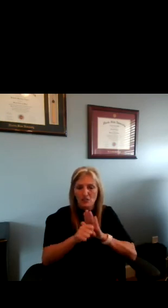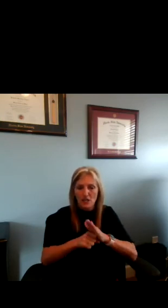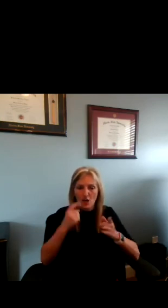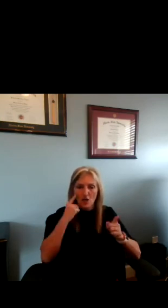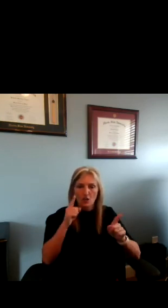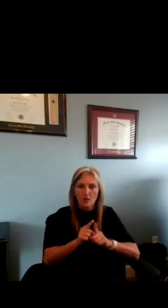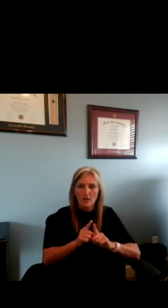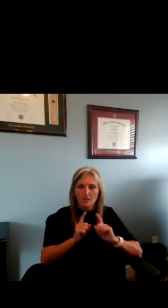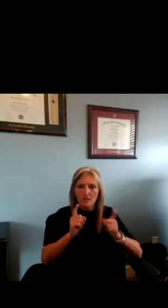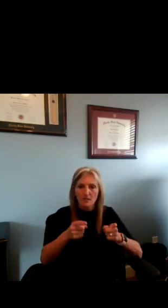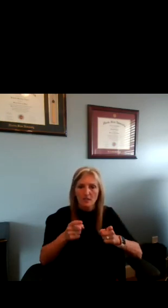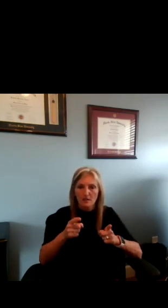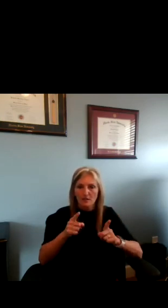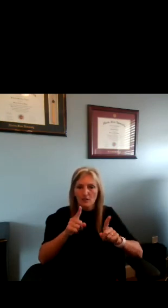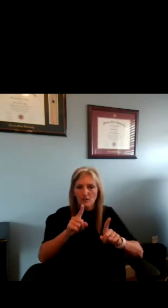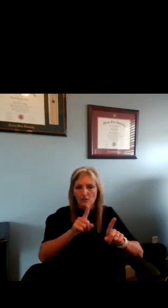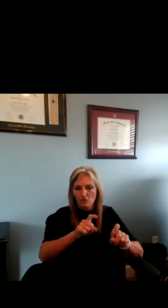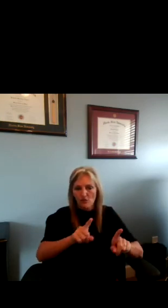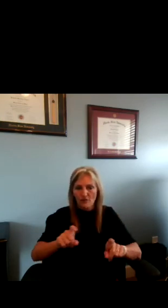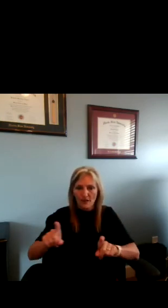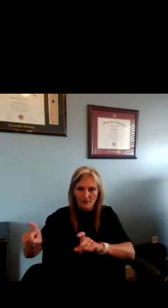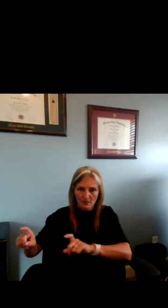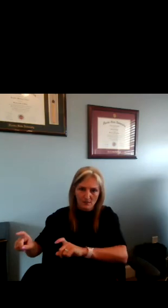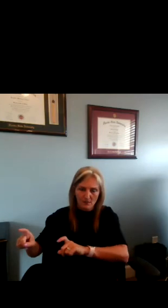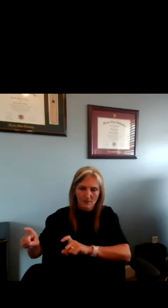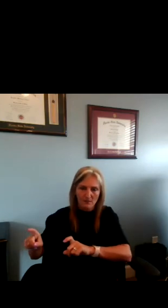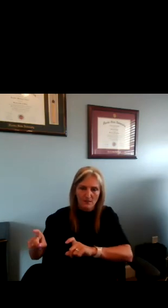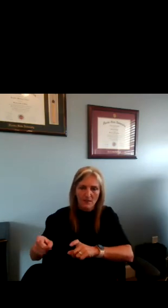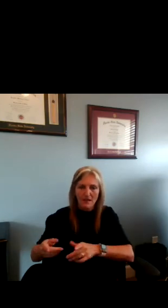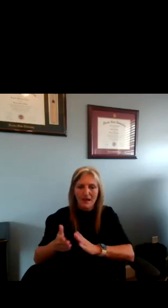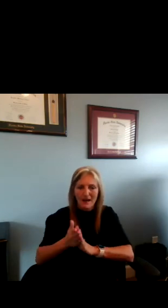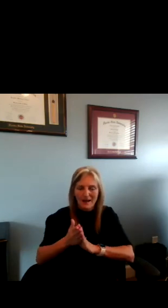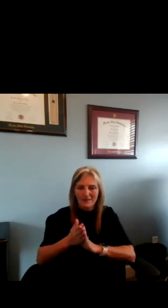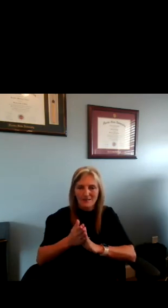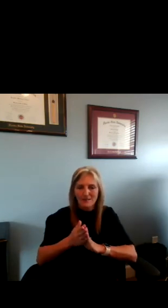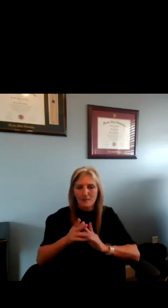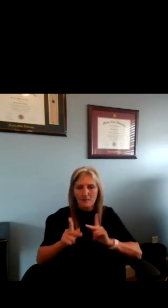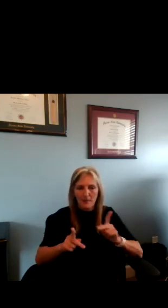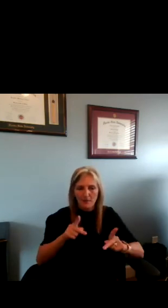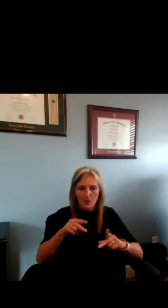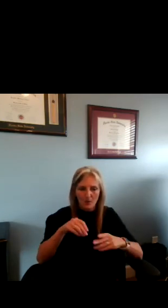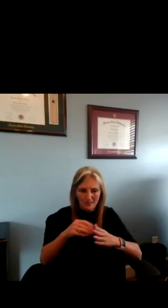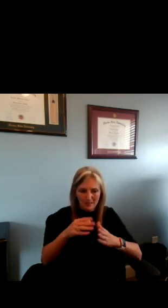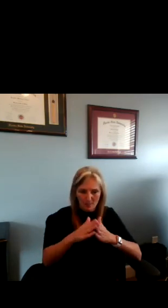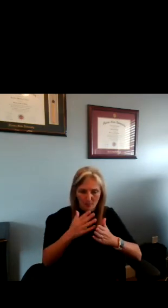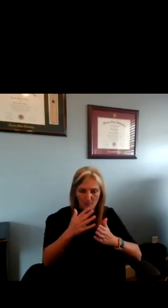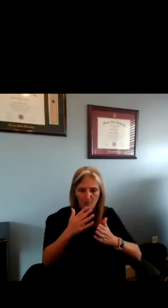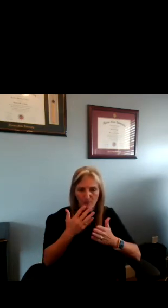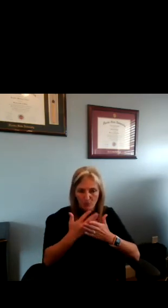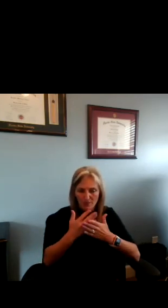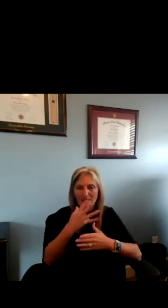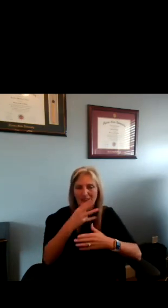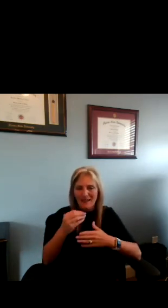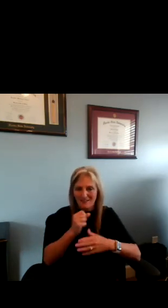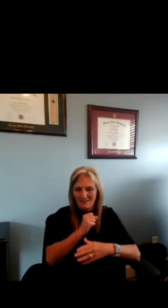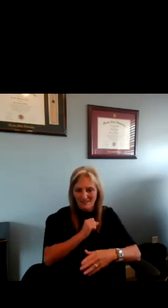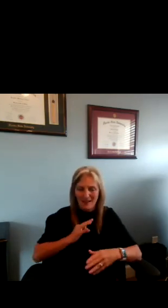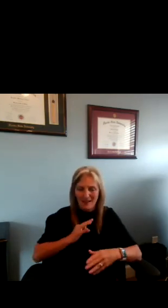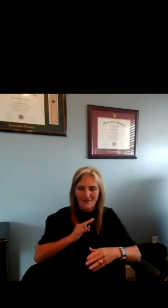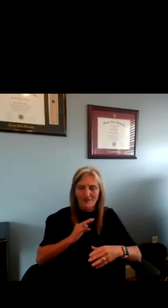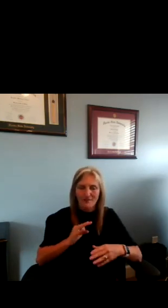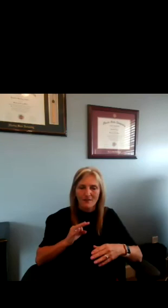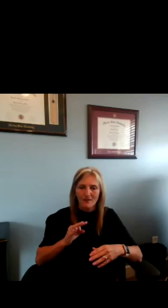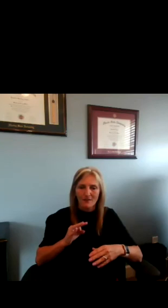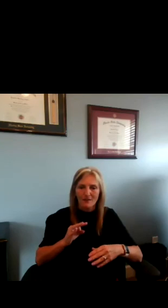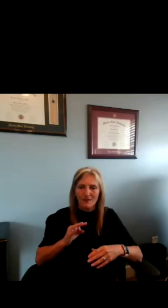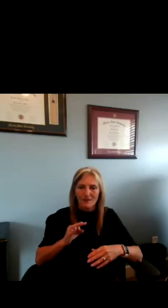a climate survey to both incarcerated people and to staff on an annual basis. And so while the metrics that I just talked about, I think are